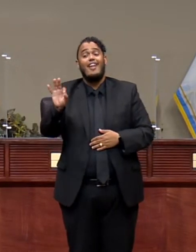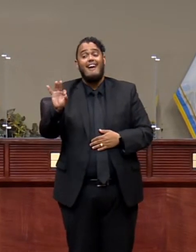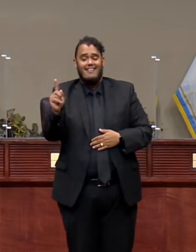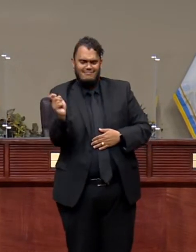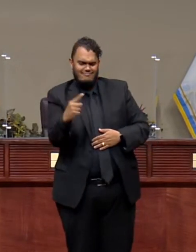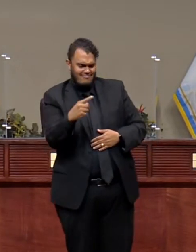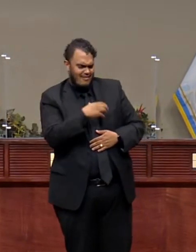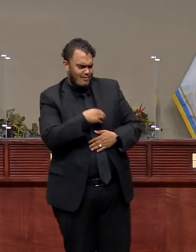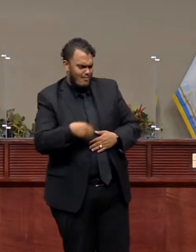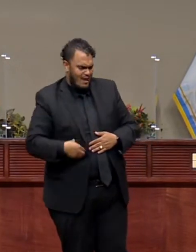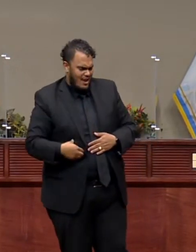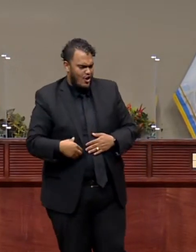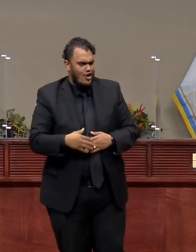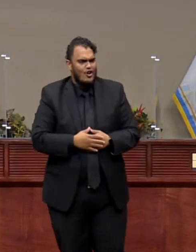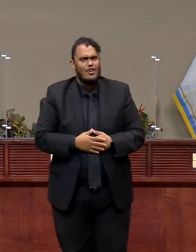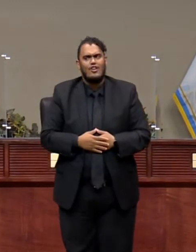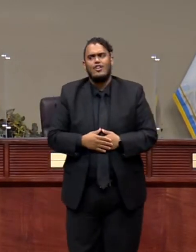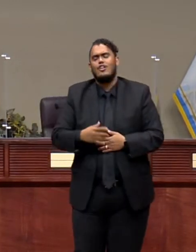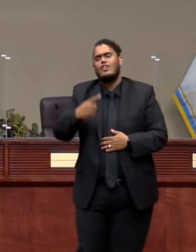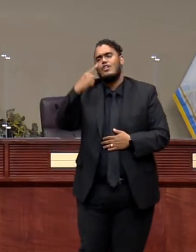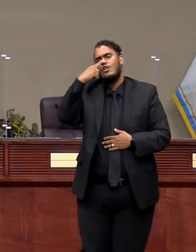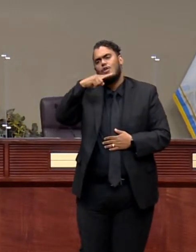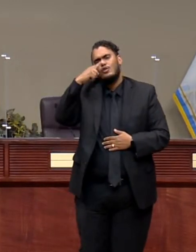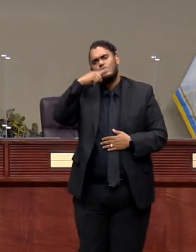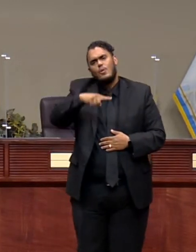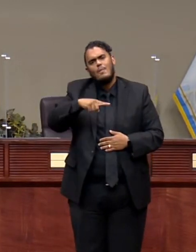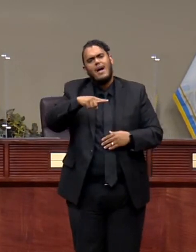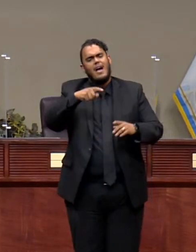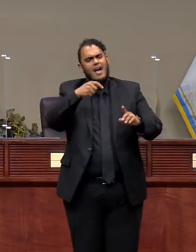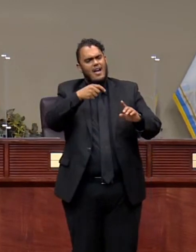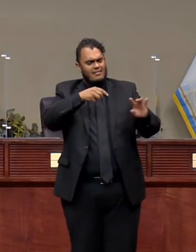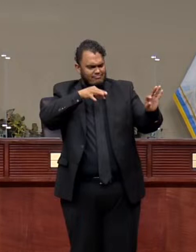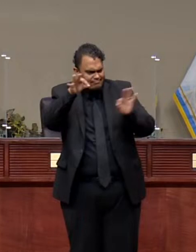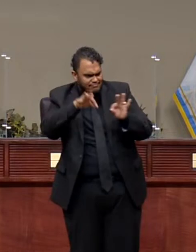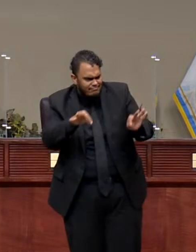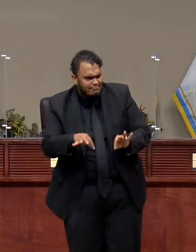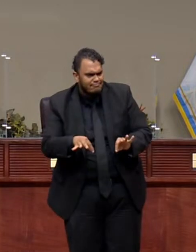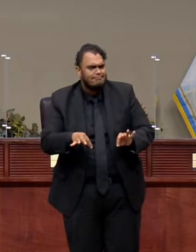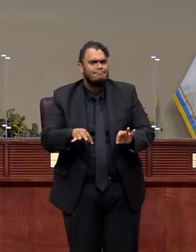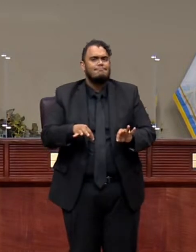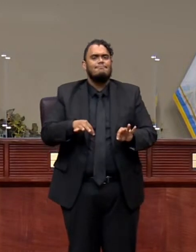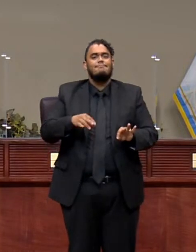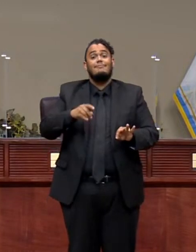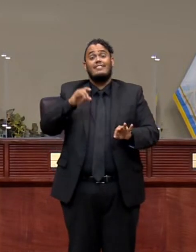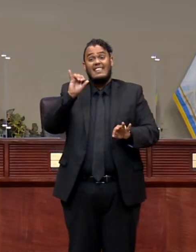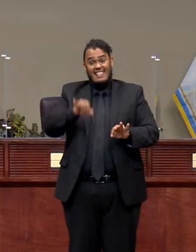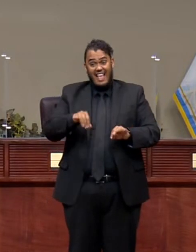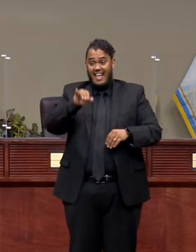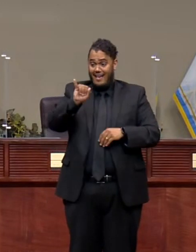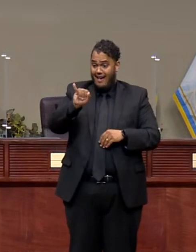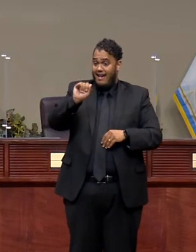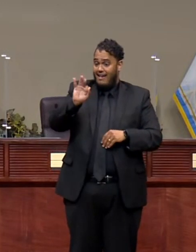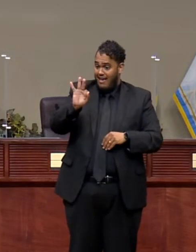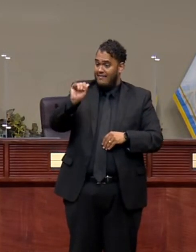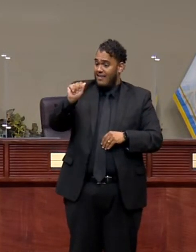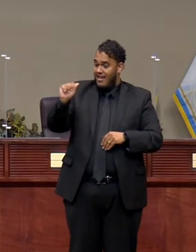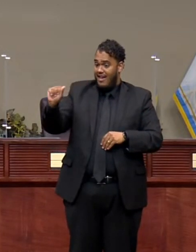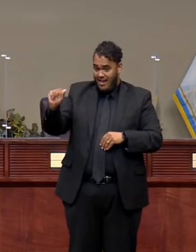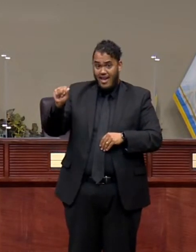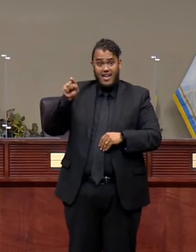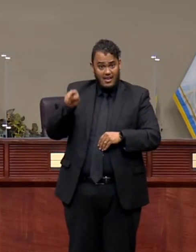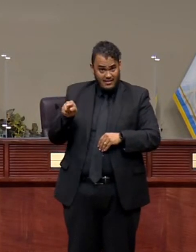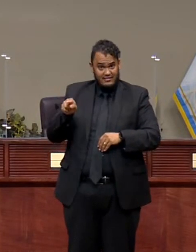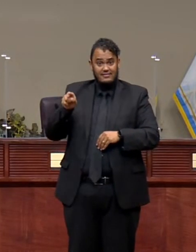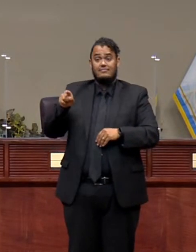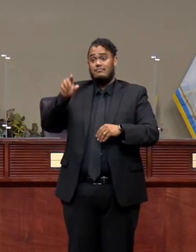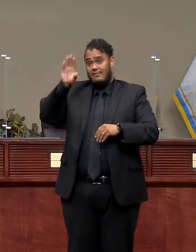can you tell us what it took to get this agreement with the fire union today, and if there are any conditions that will be